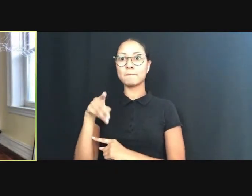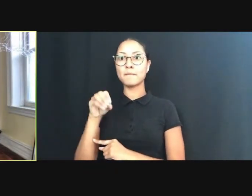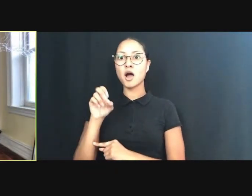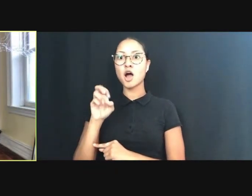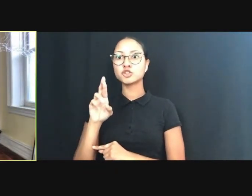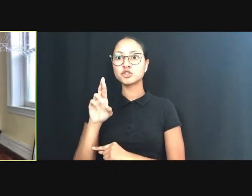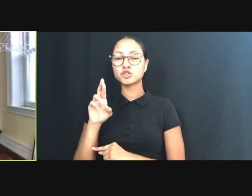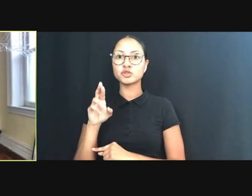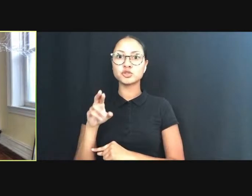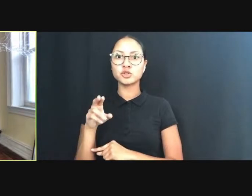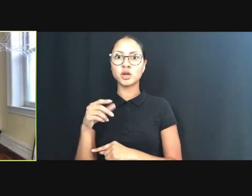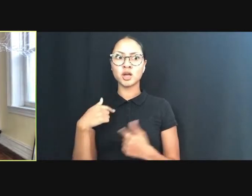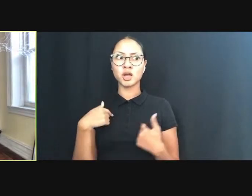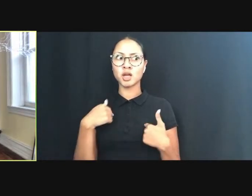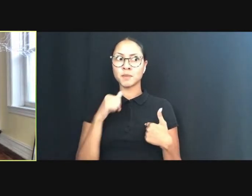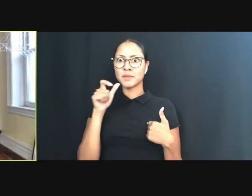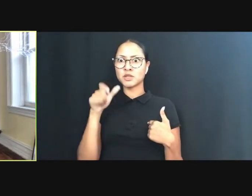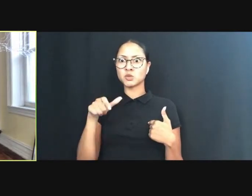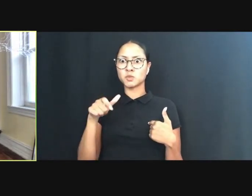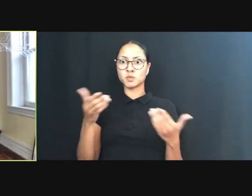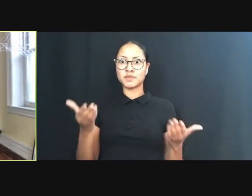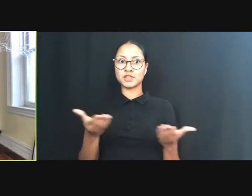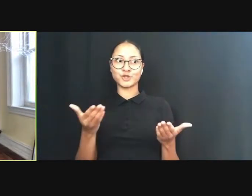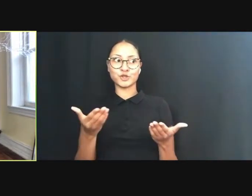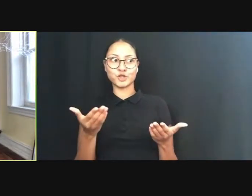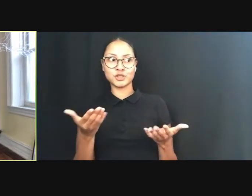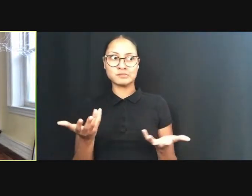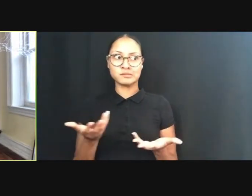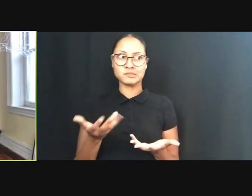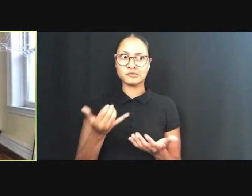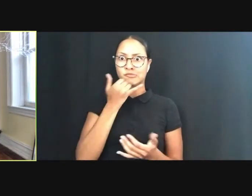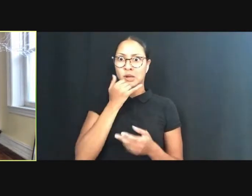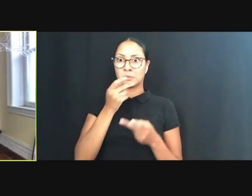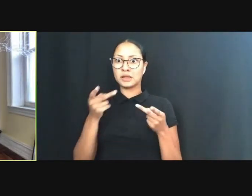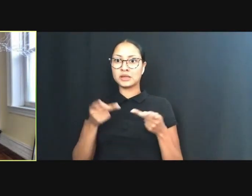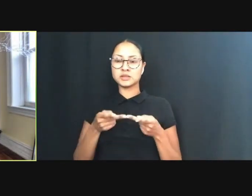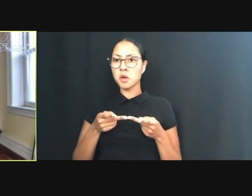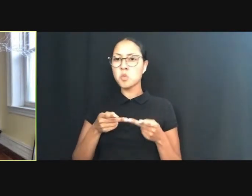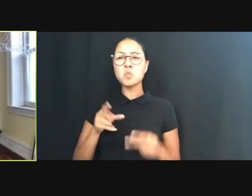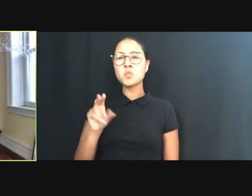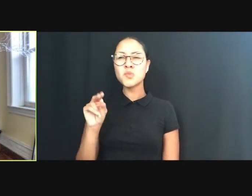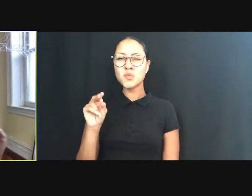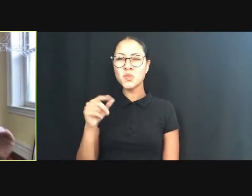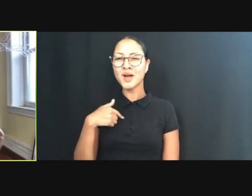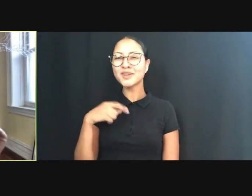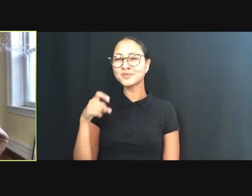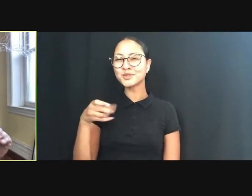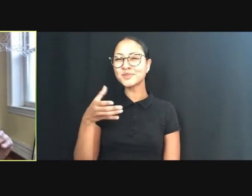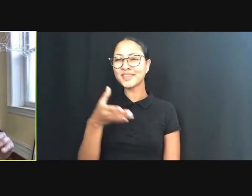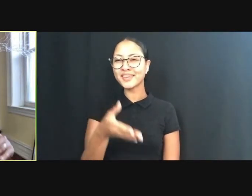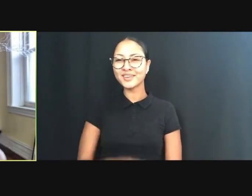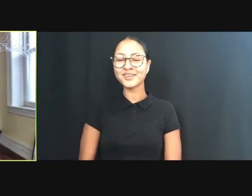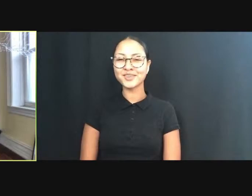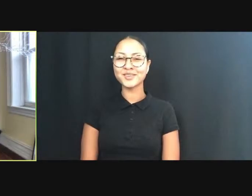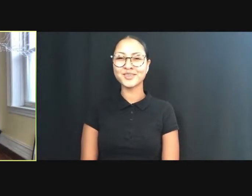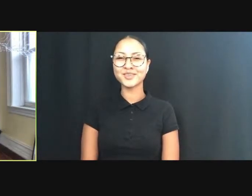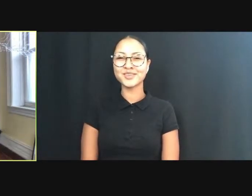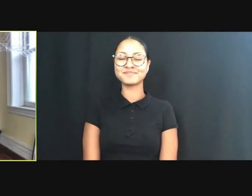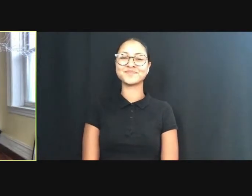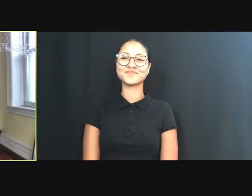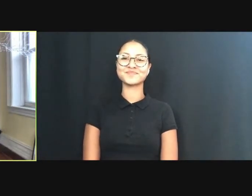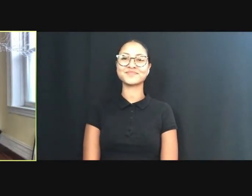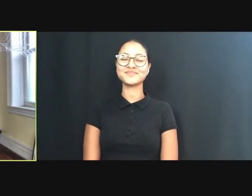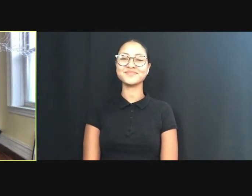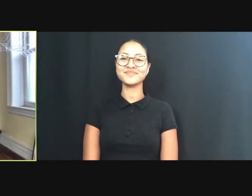here. Blah, blah, blah. But I was supposed to be there. You know, it was such a different, and you know, in the West Coast, we